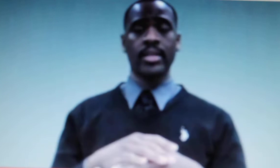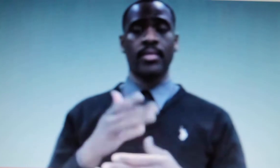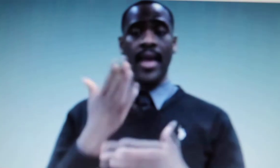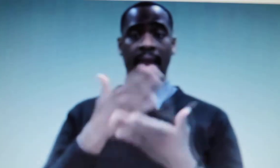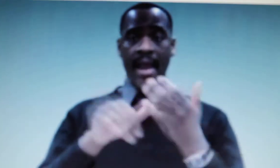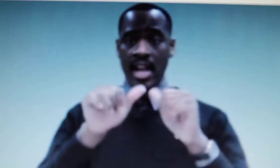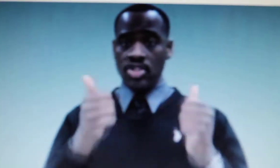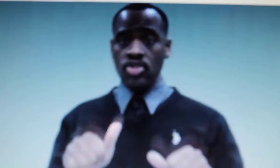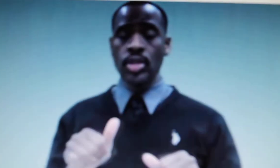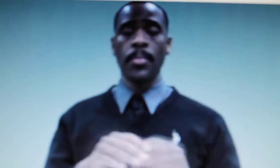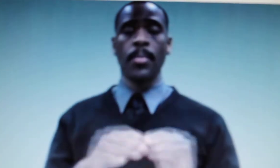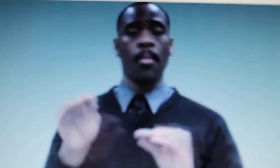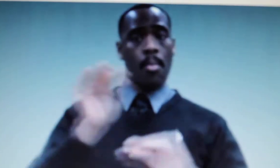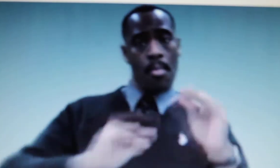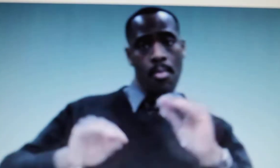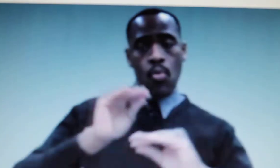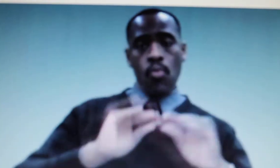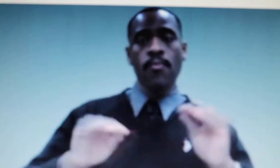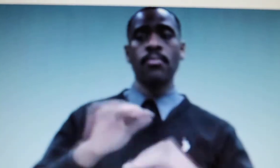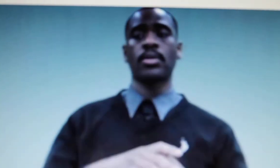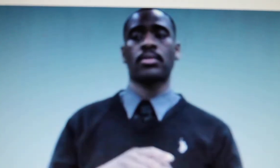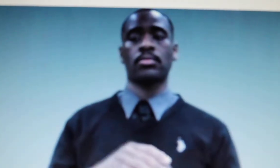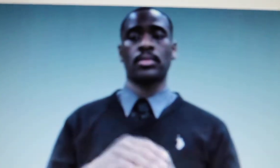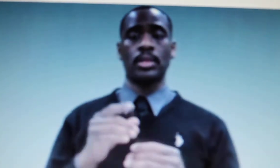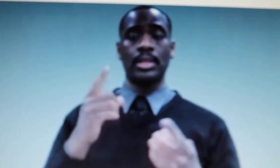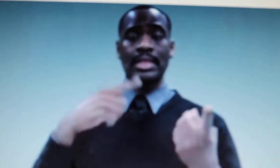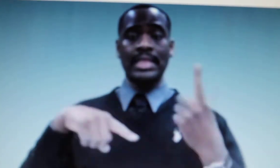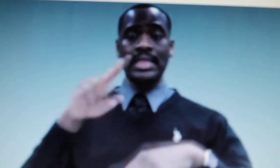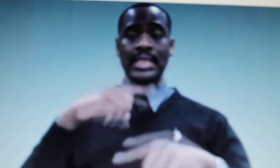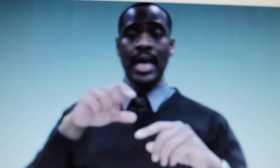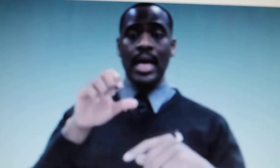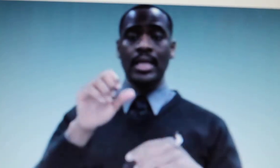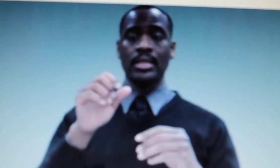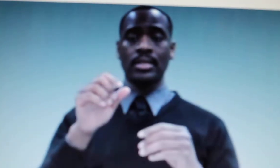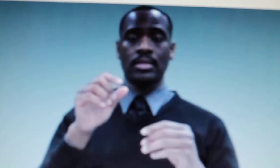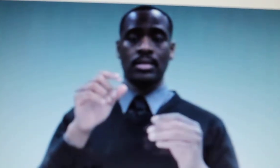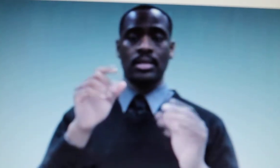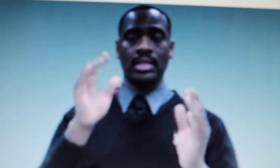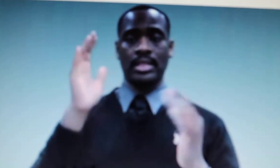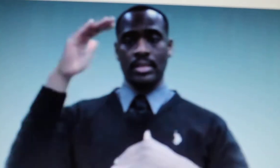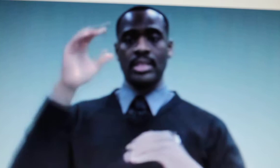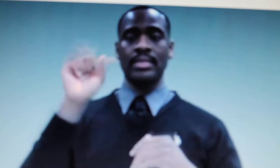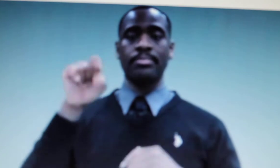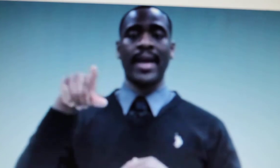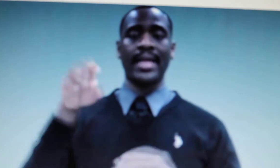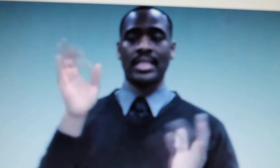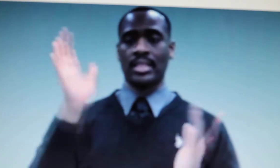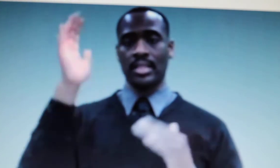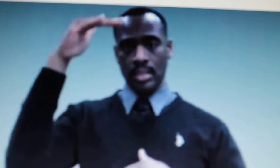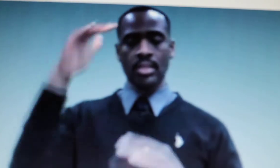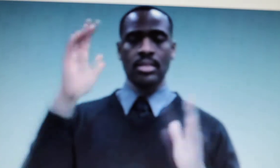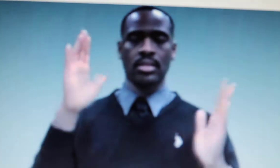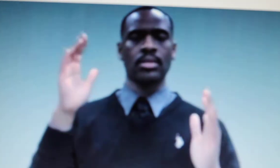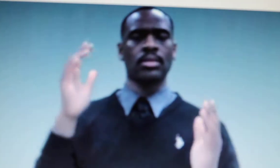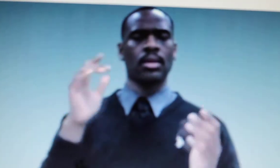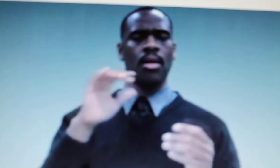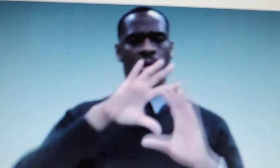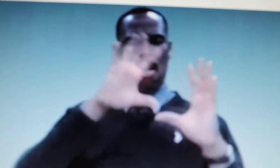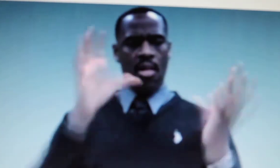So linguistic factors are facial expressions, movement, hand shape, the signing space